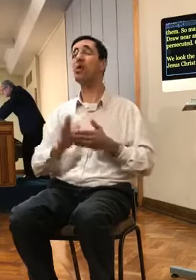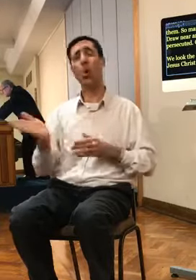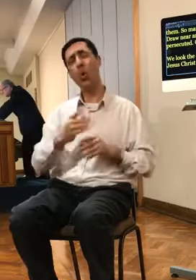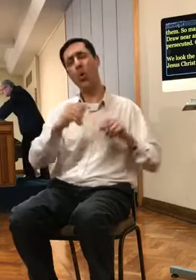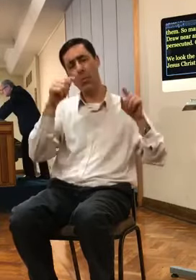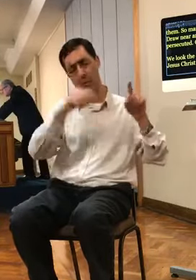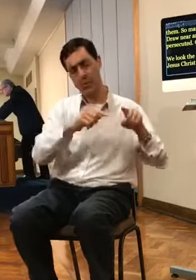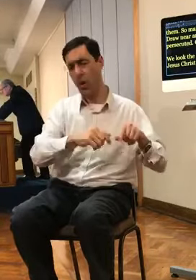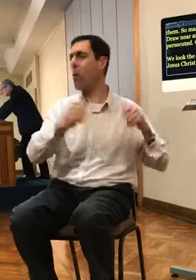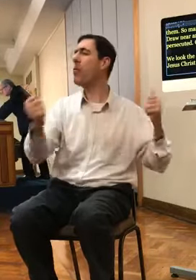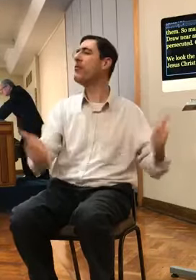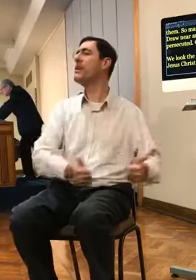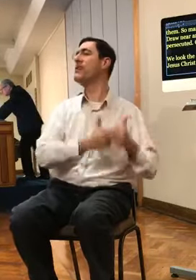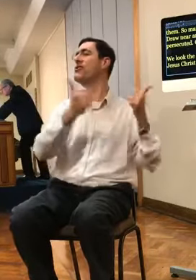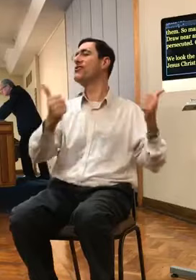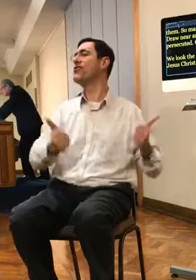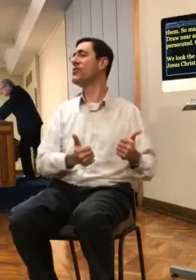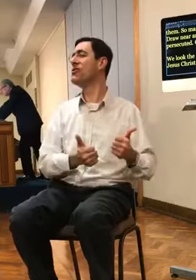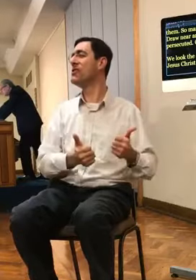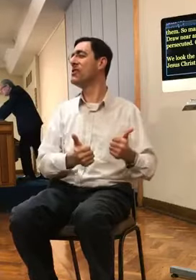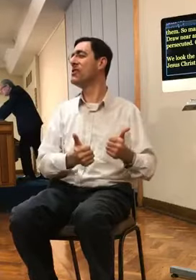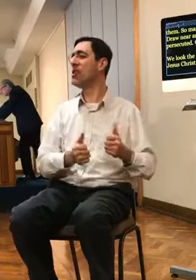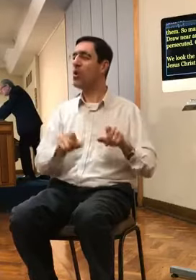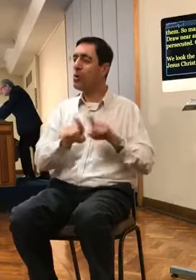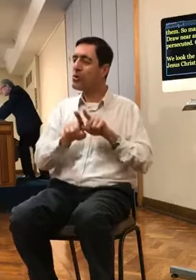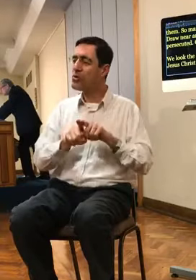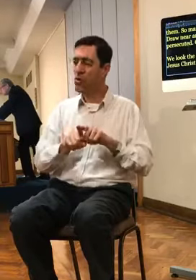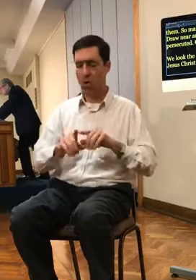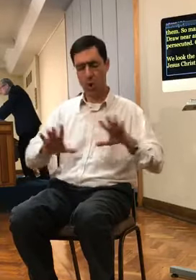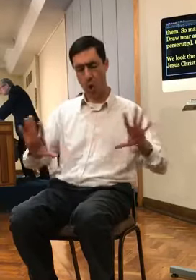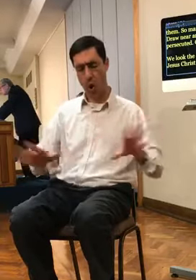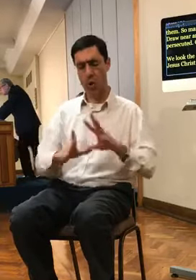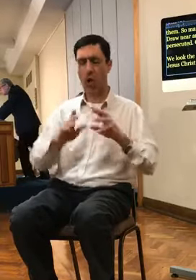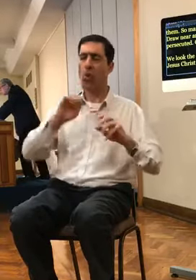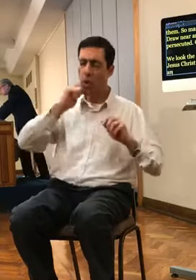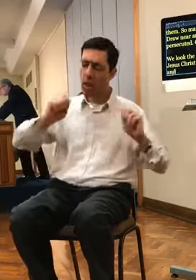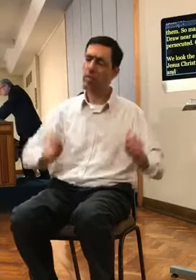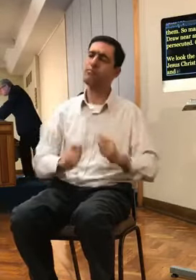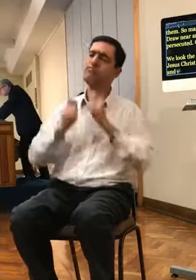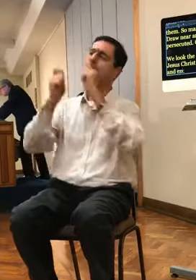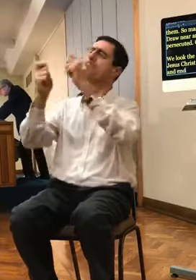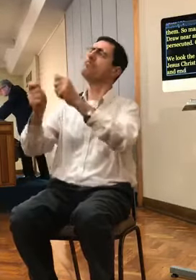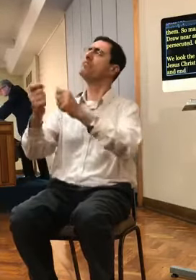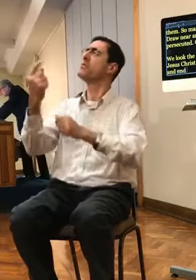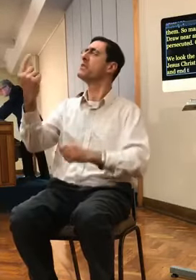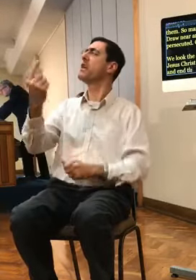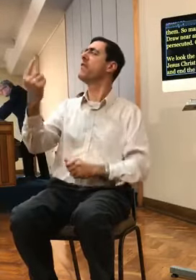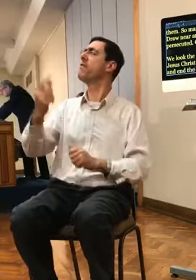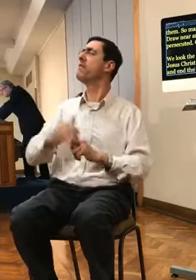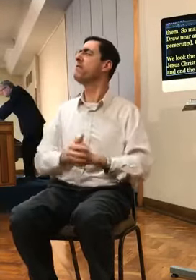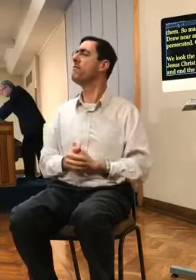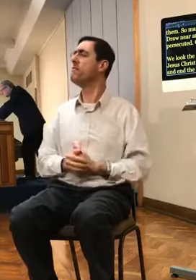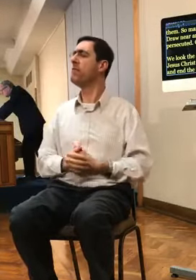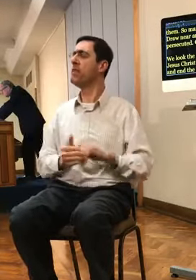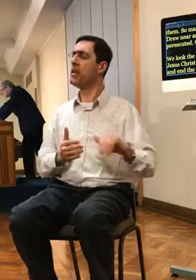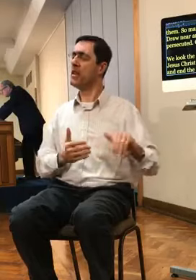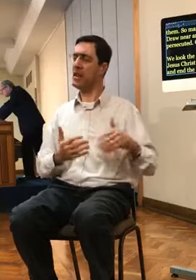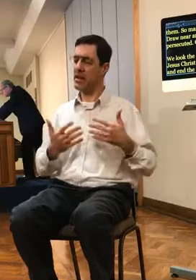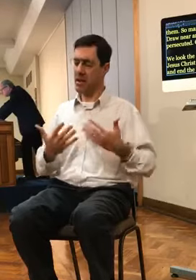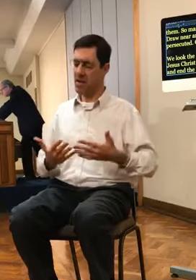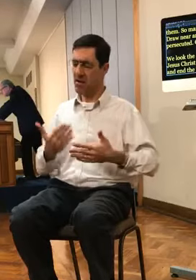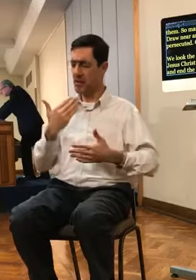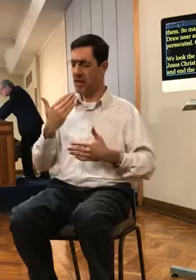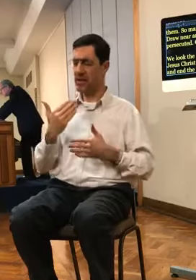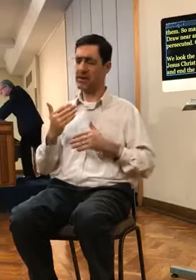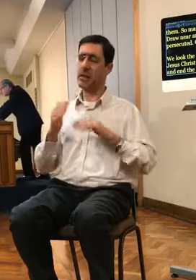O Lord, so we look to thee again this night. We pray thou wilt be with us and bless us from thy word. We pray thou wilt bless